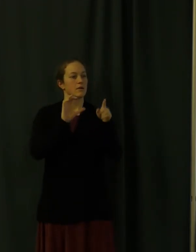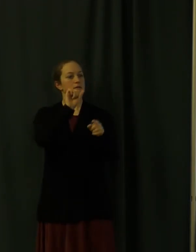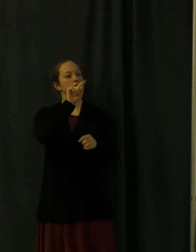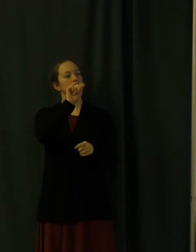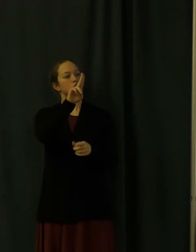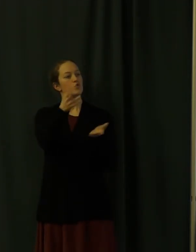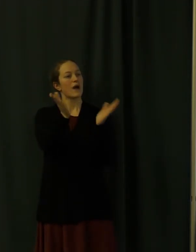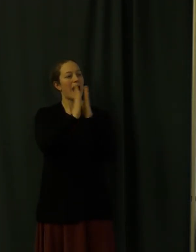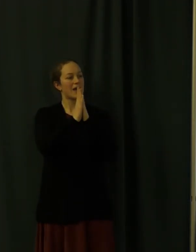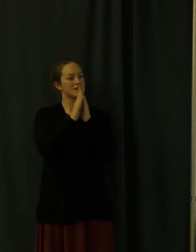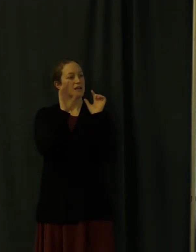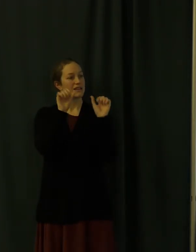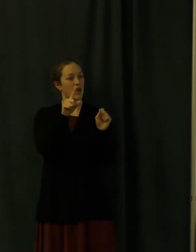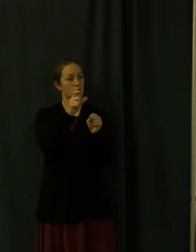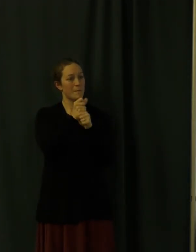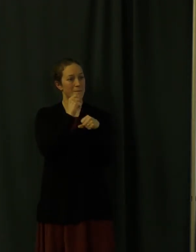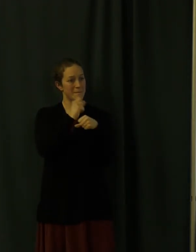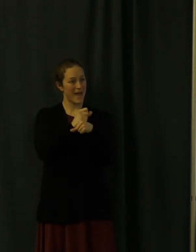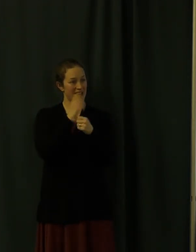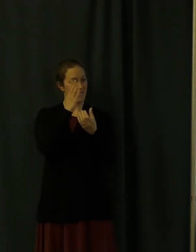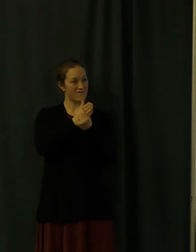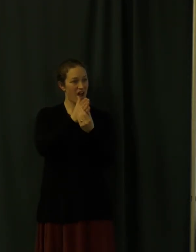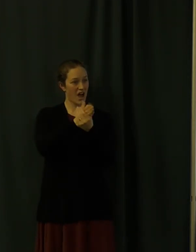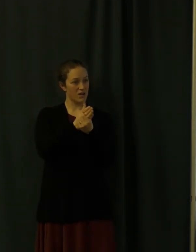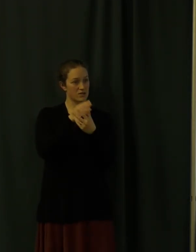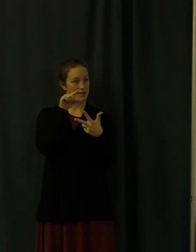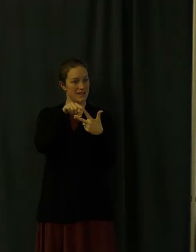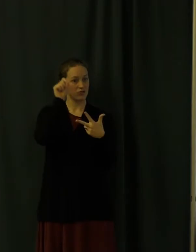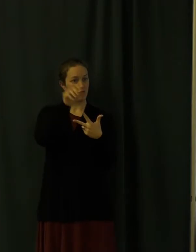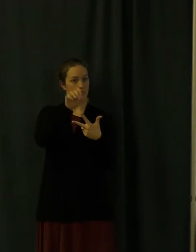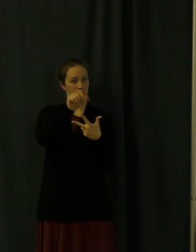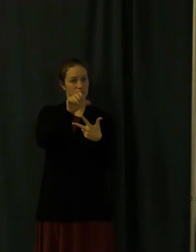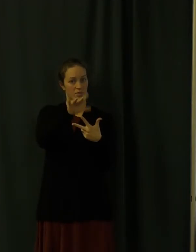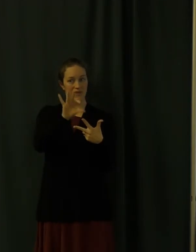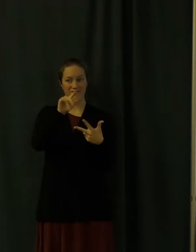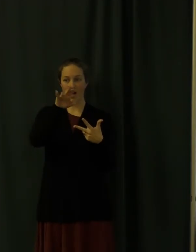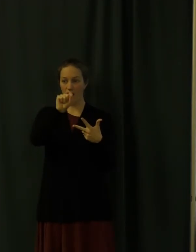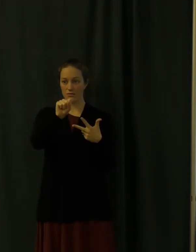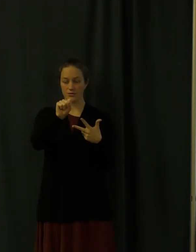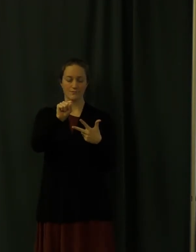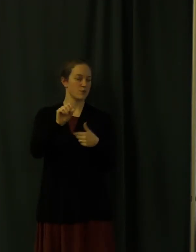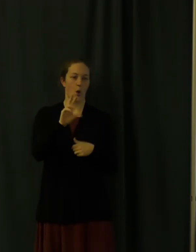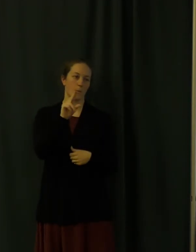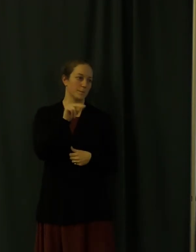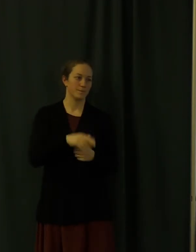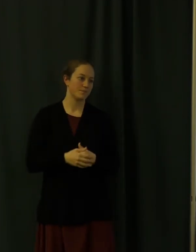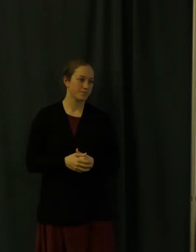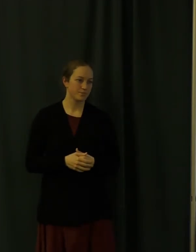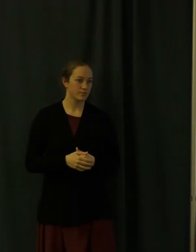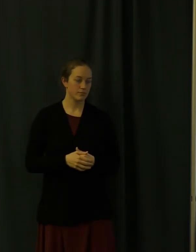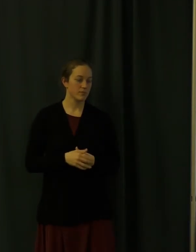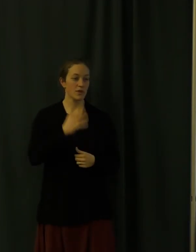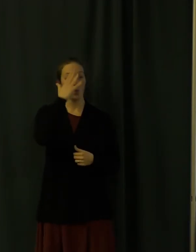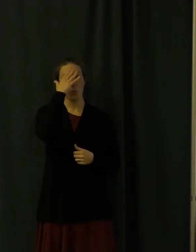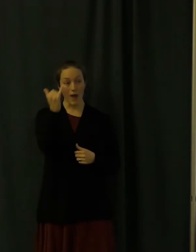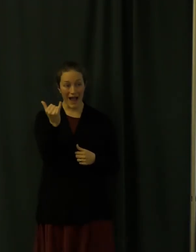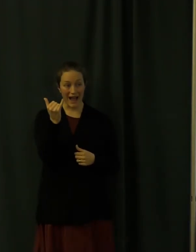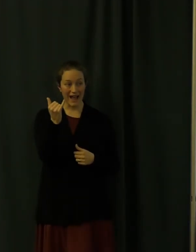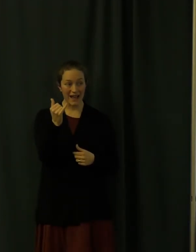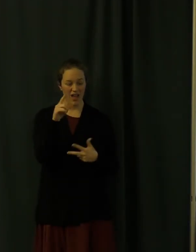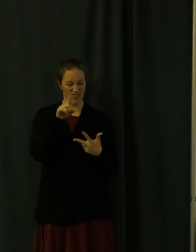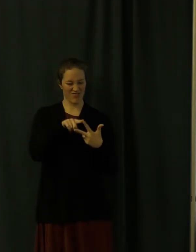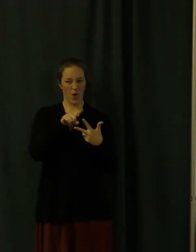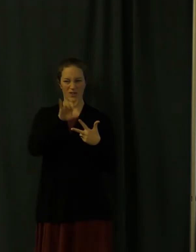make files and share with me? No. Just dumb stuff. No. It just, and the reason is because